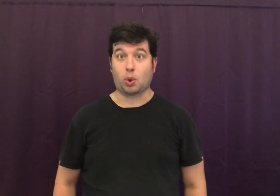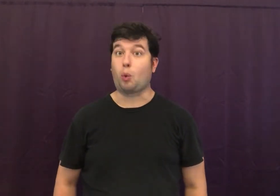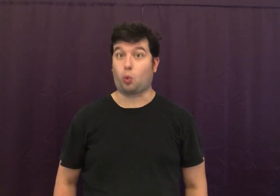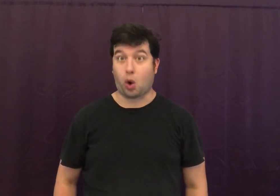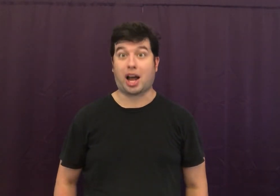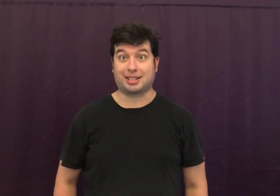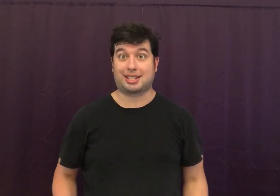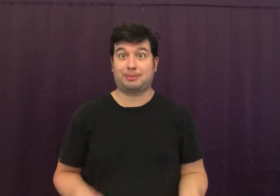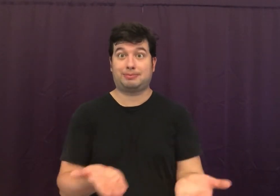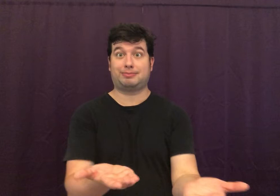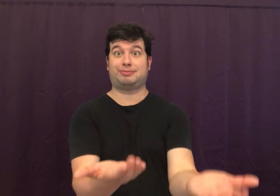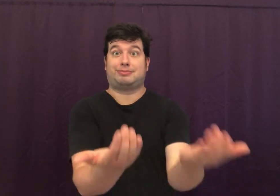Want.